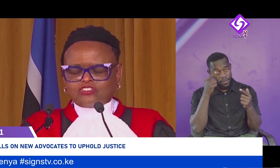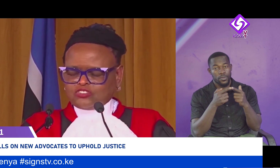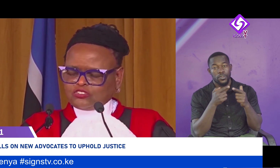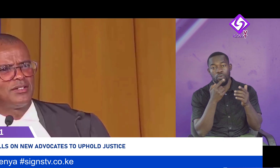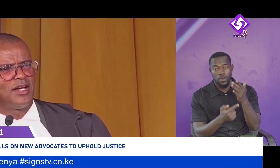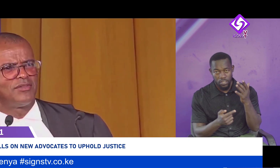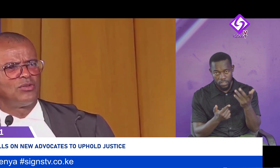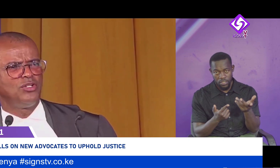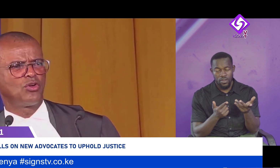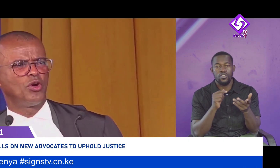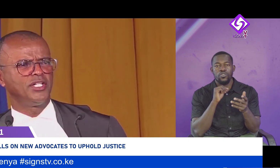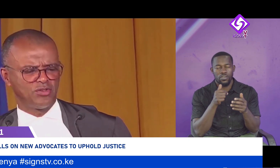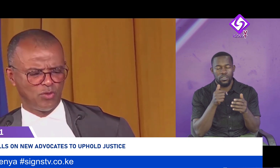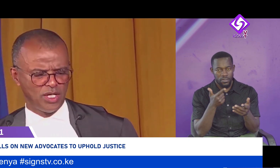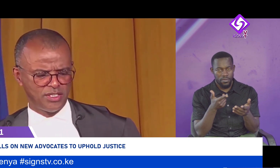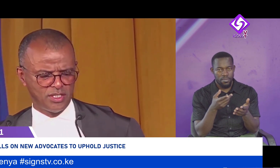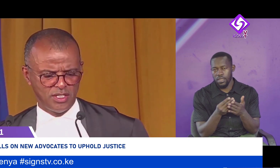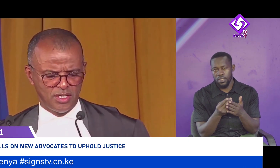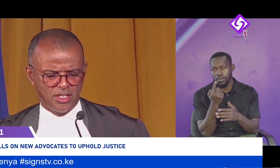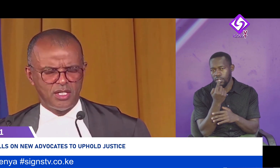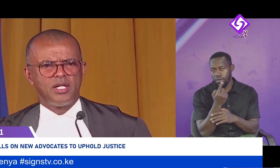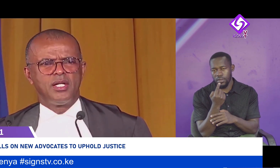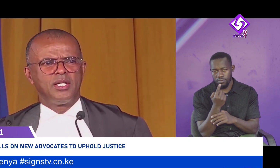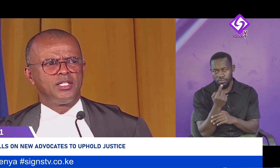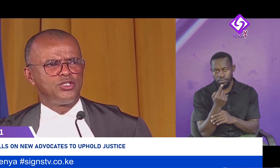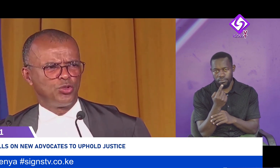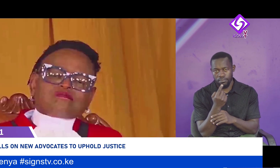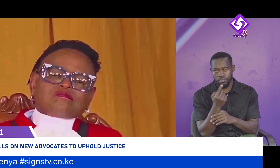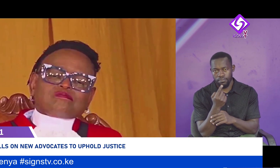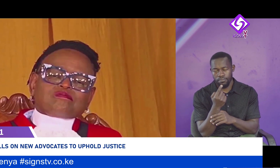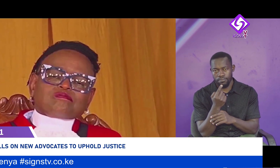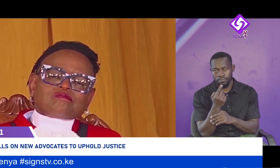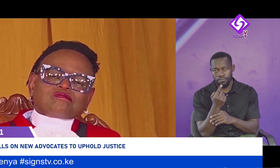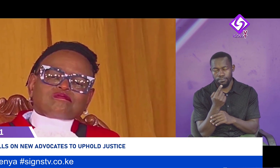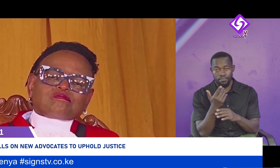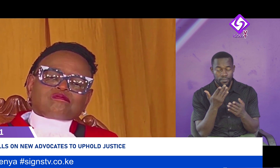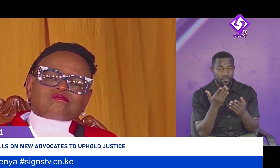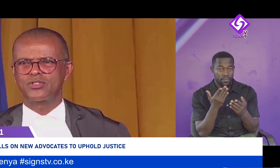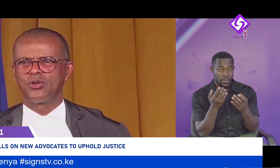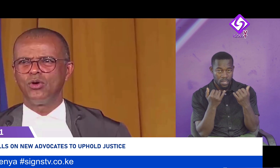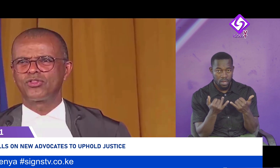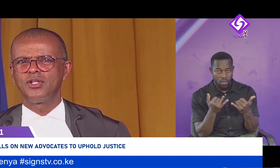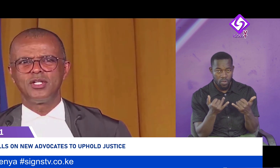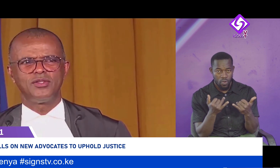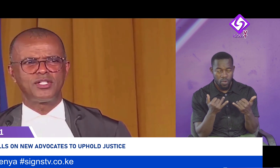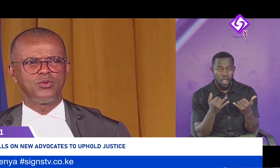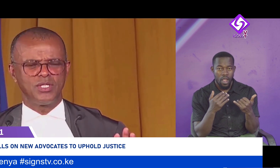transactional. Have now the new coinage of the word juris pesa. Take your own personal oath that you will